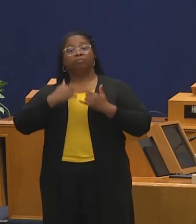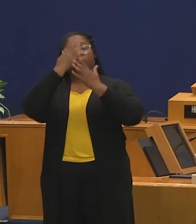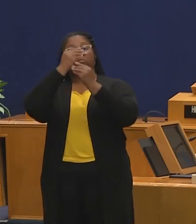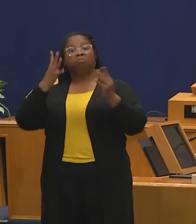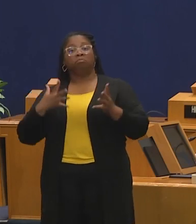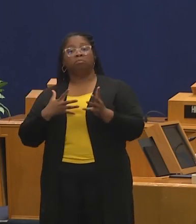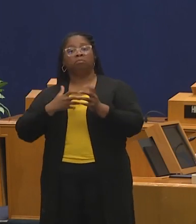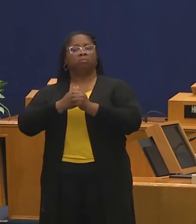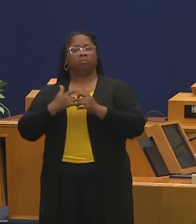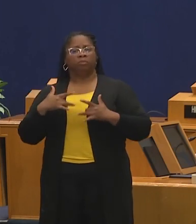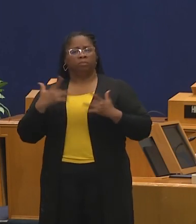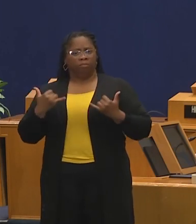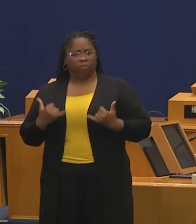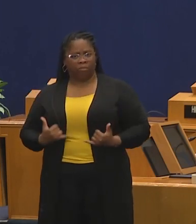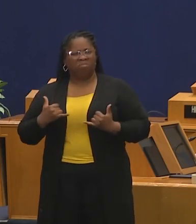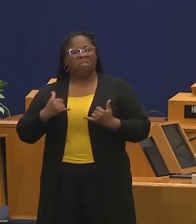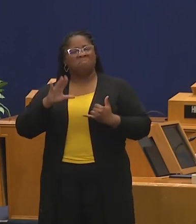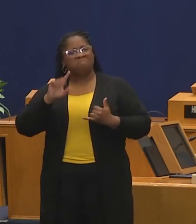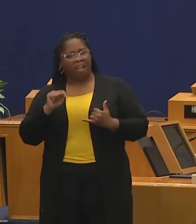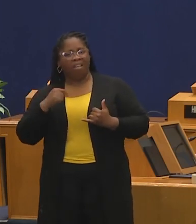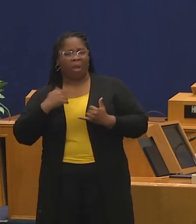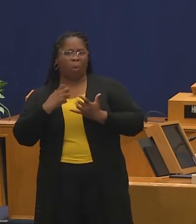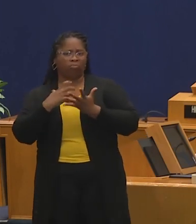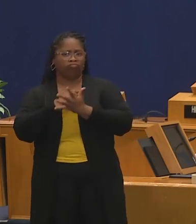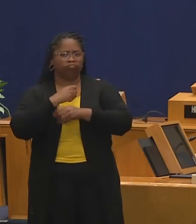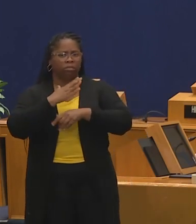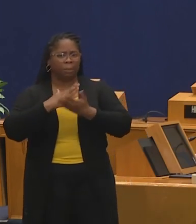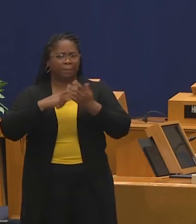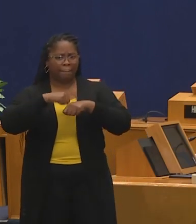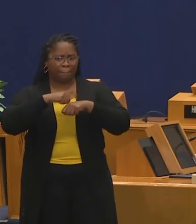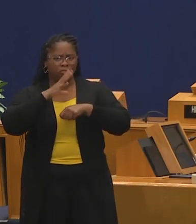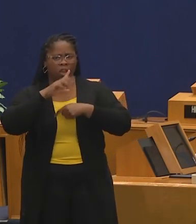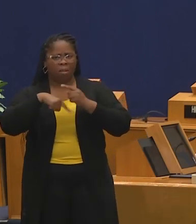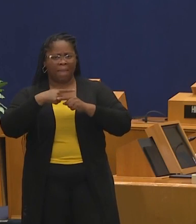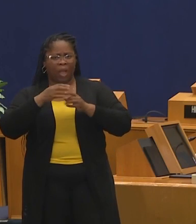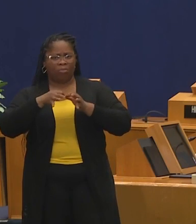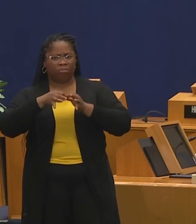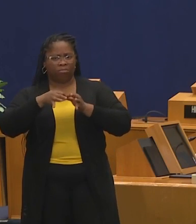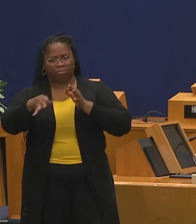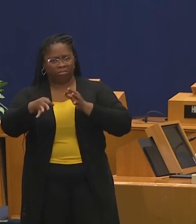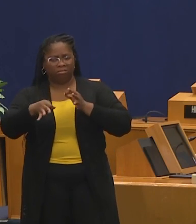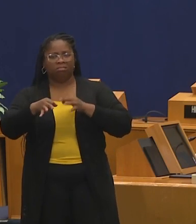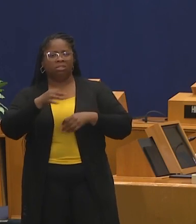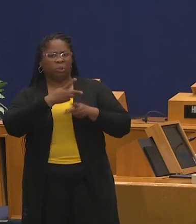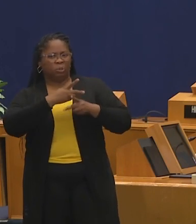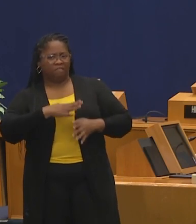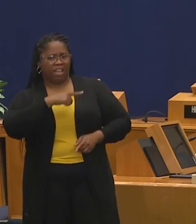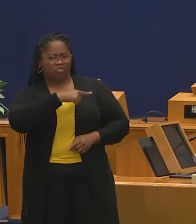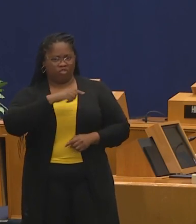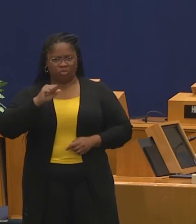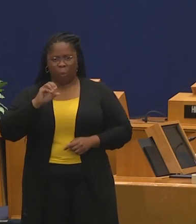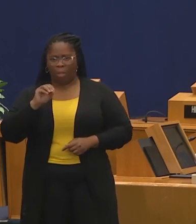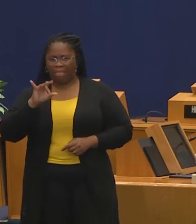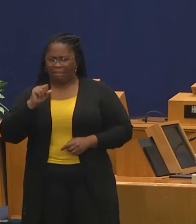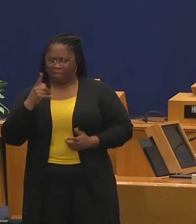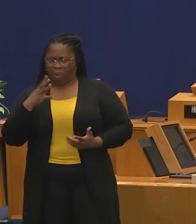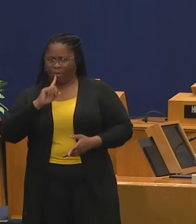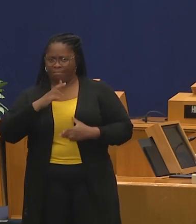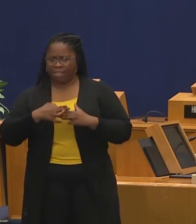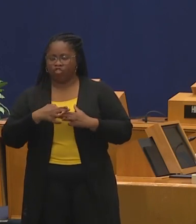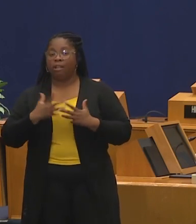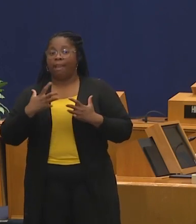current status, but I also want to use some time today to talk about an extension, as Supervisor Solis noted, of the health officer